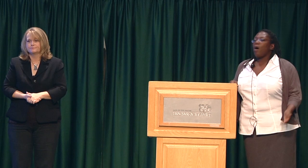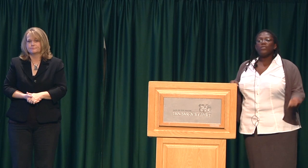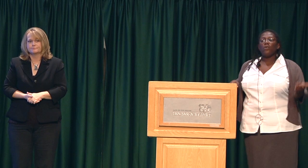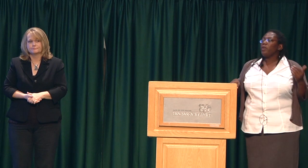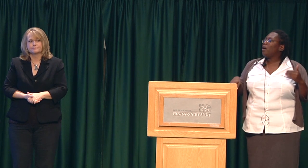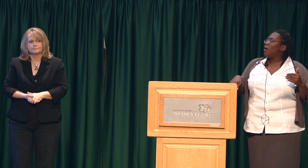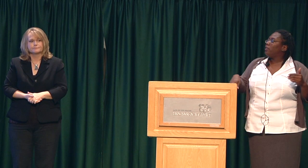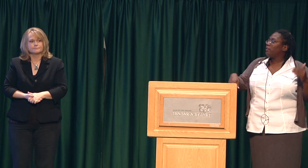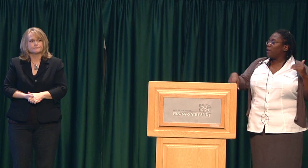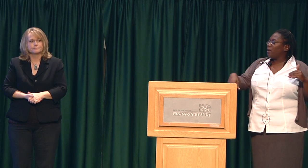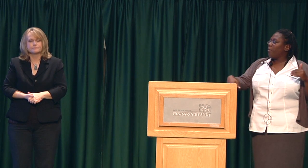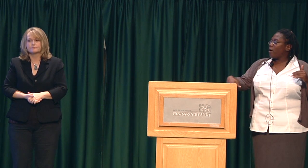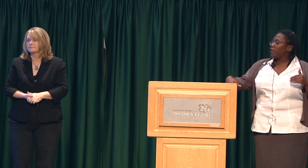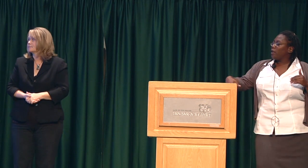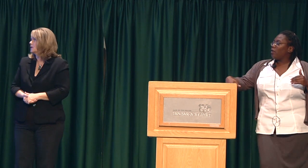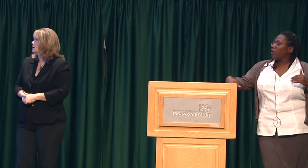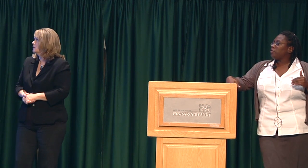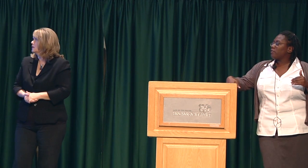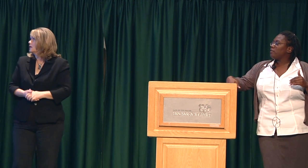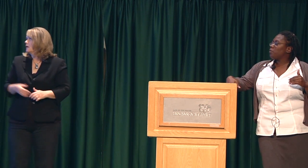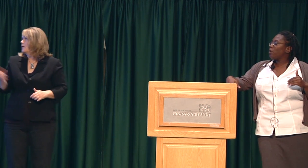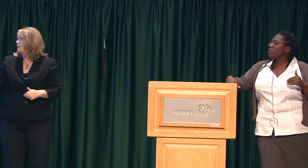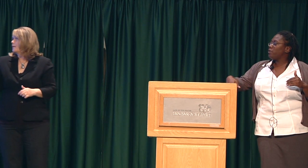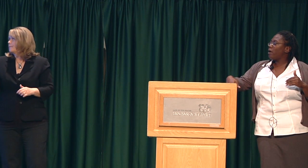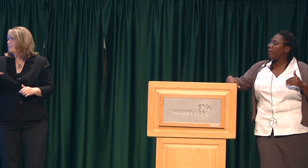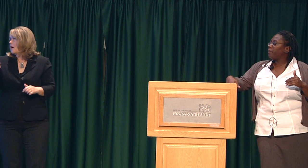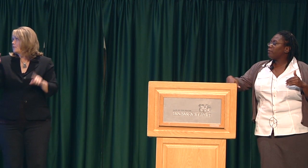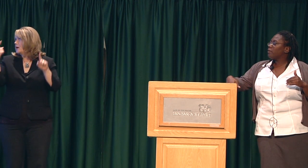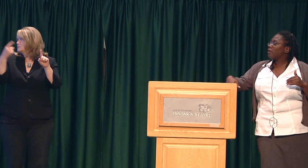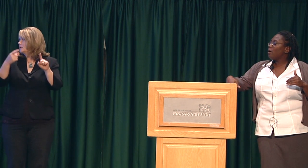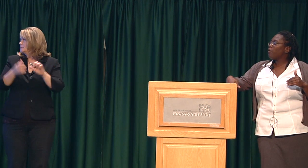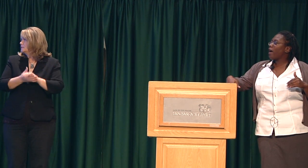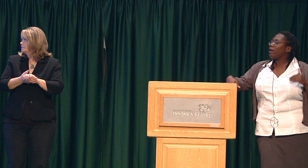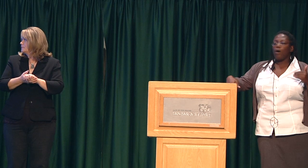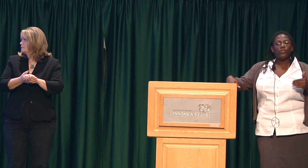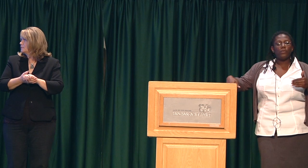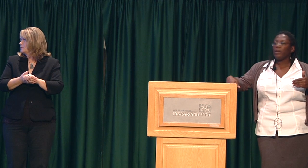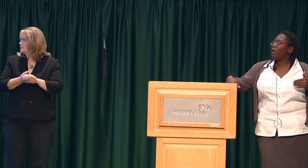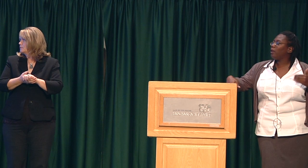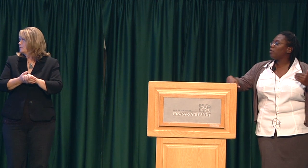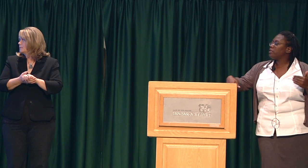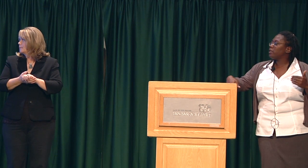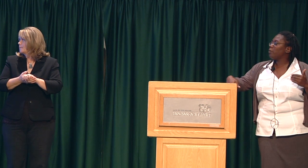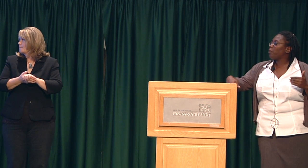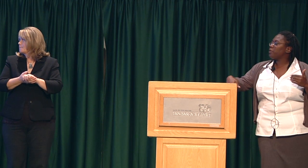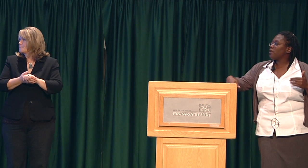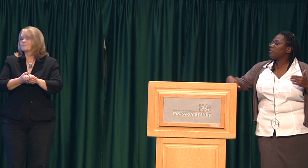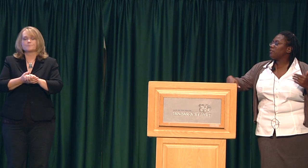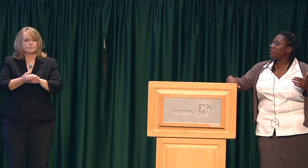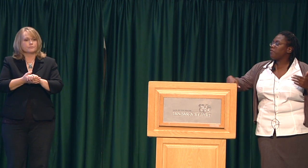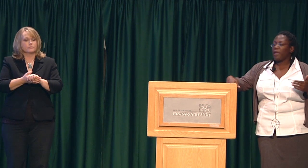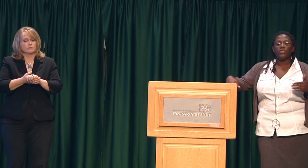So also part of the key learning objectives were to provide culturally and linguistically